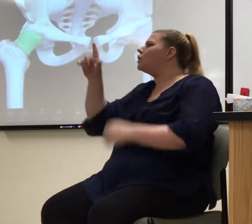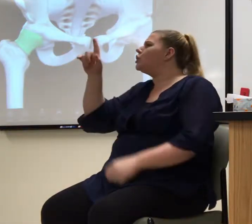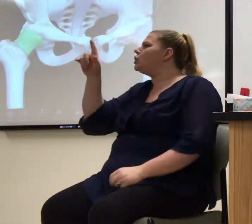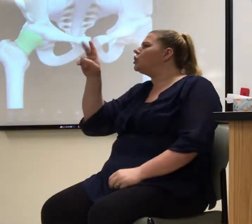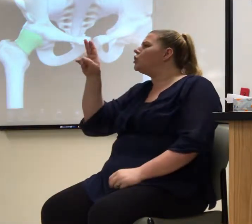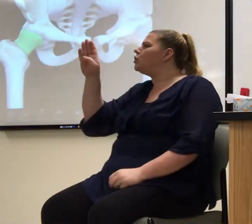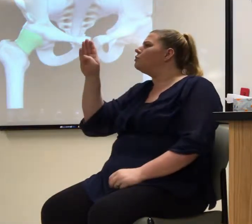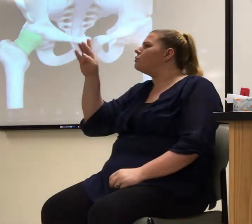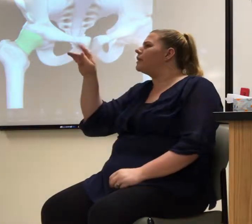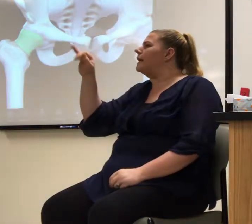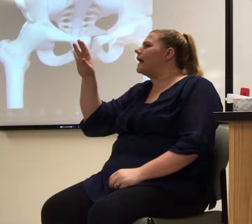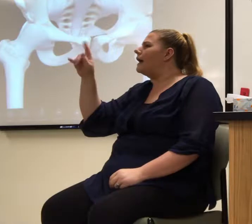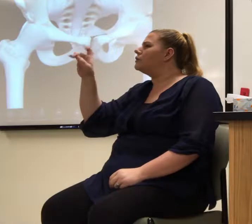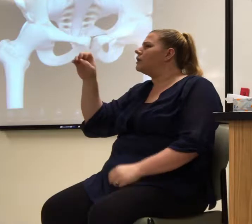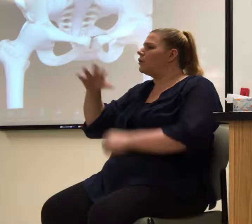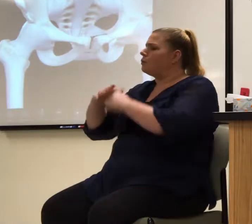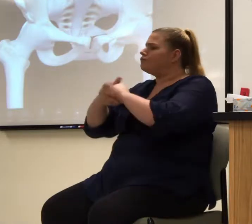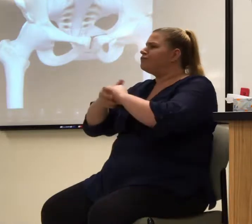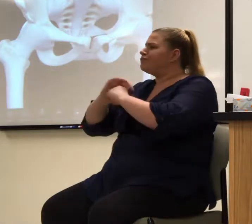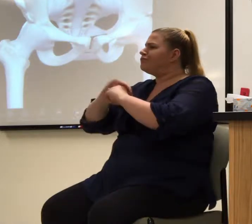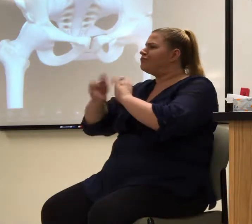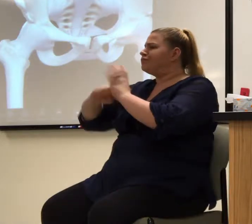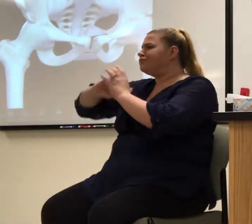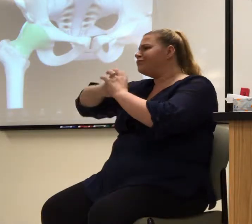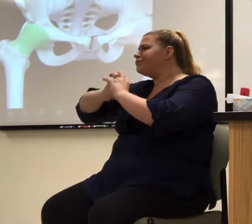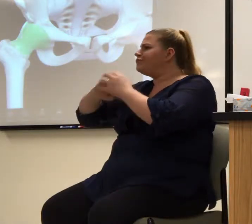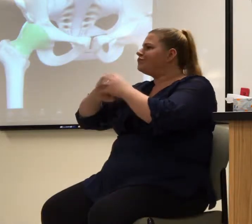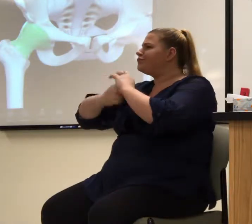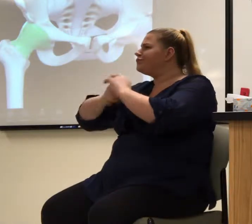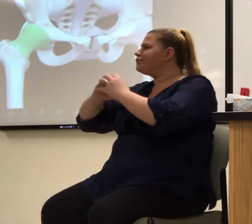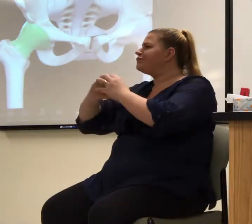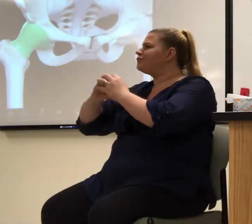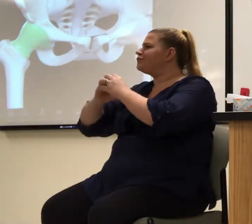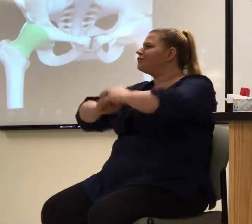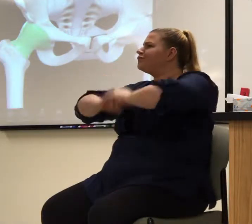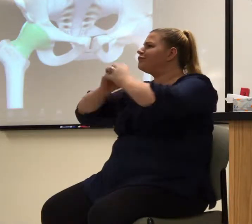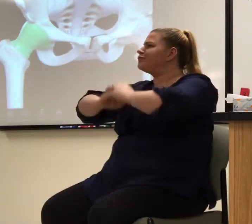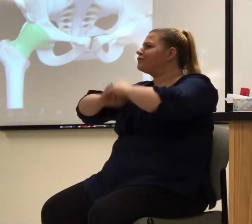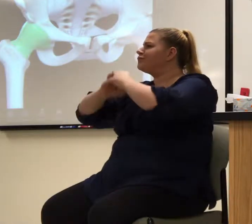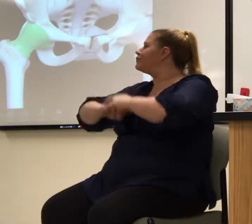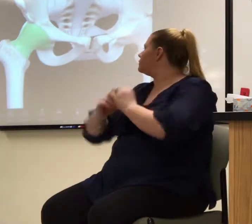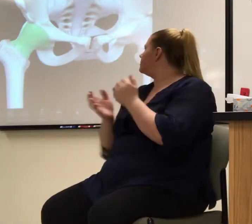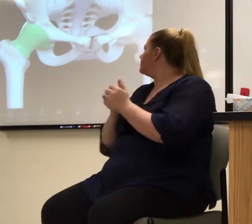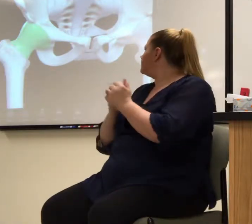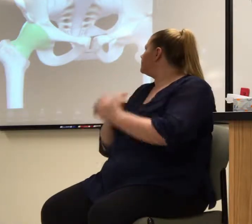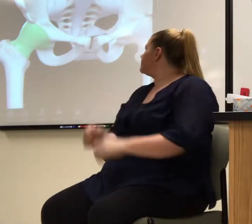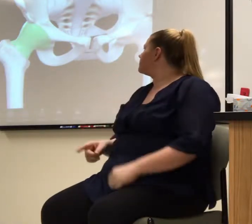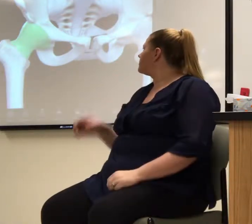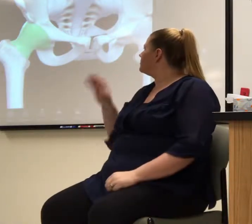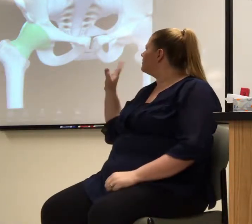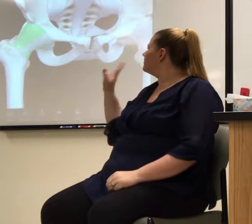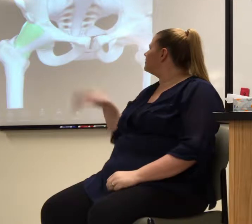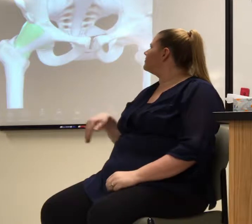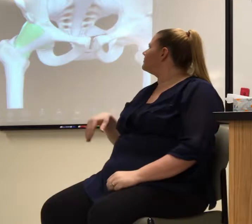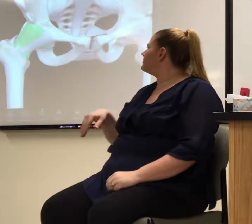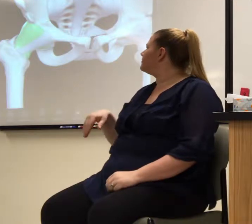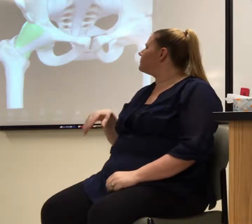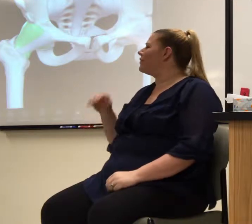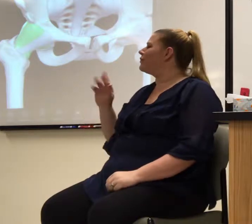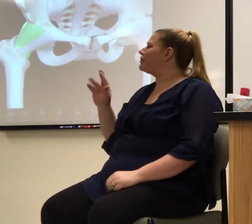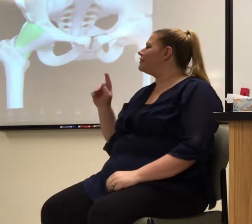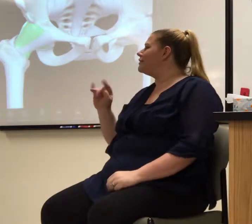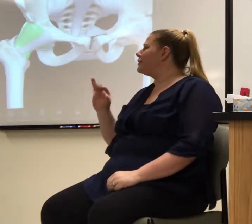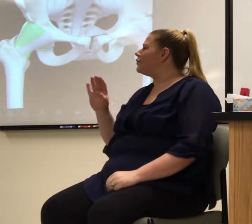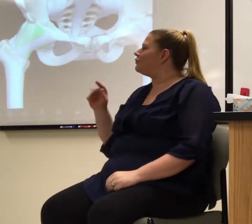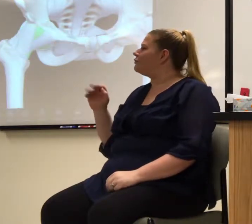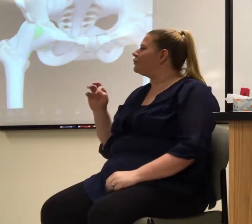on. Let's see, it's a third layer. That's basically a articular capsule. That's not really a ligament, I want you to